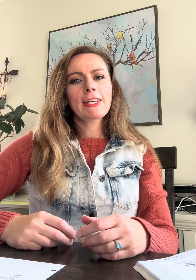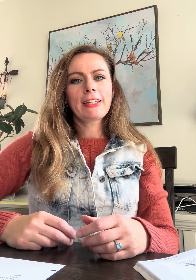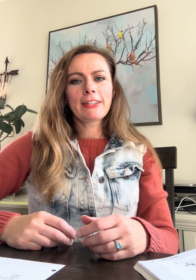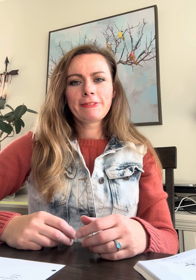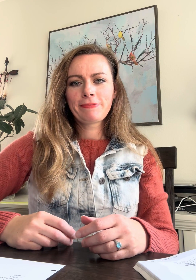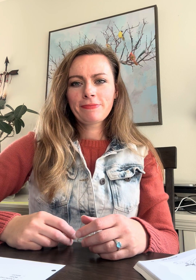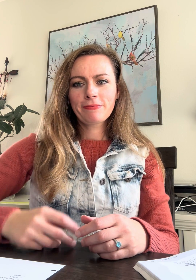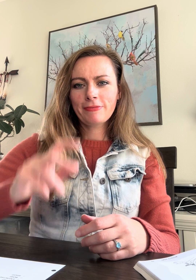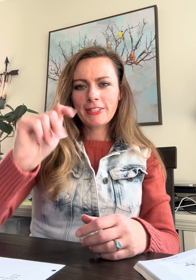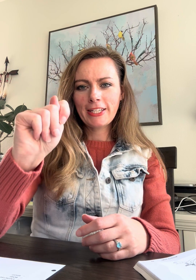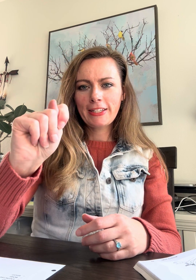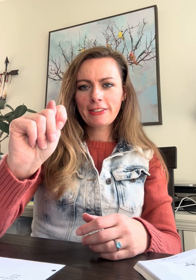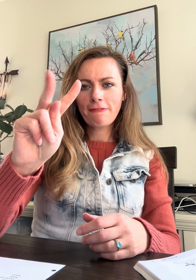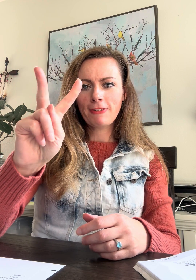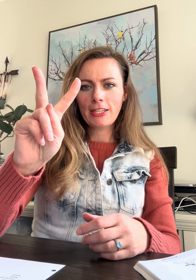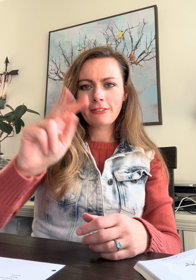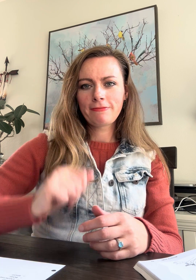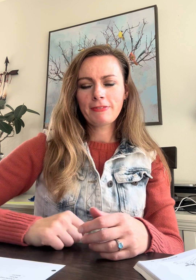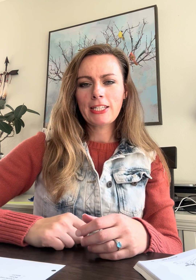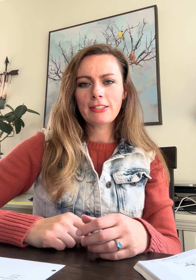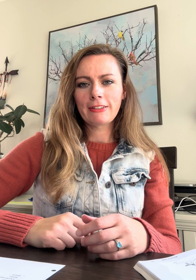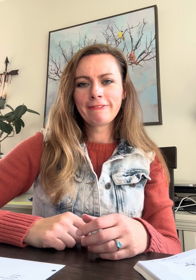TV. TV. Easy.